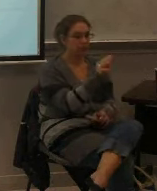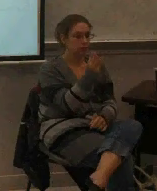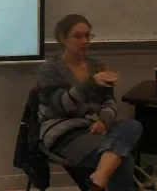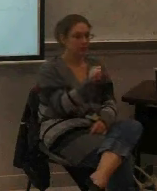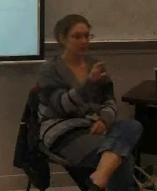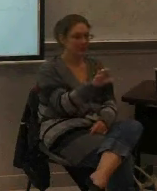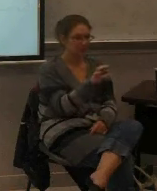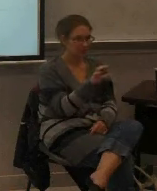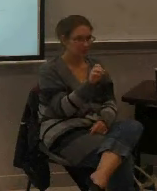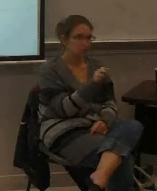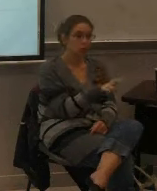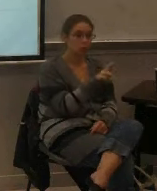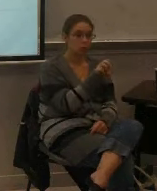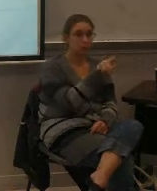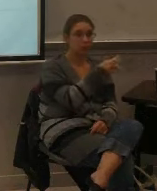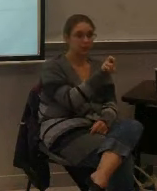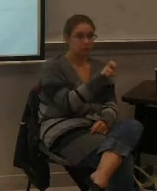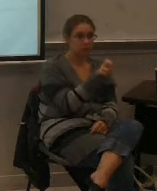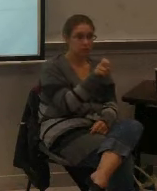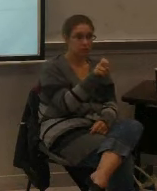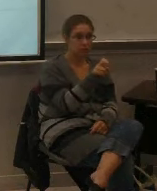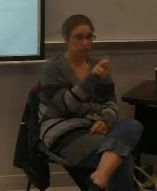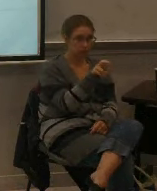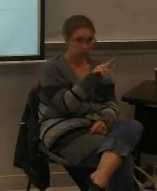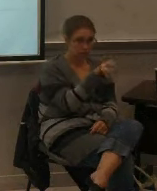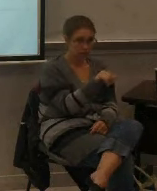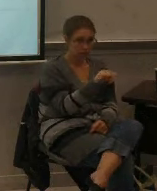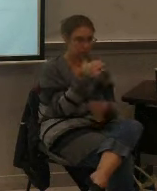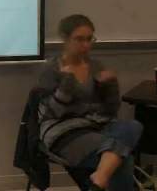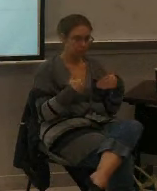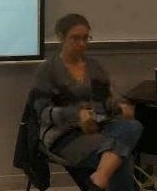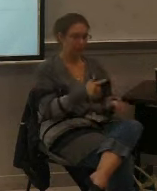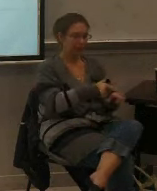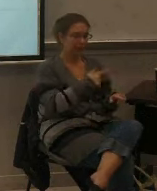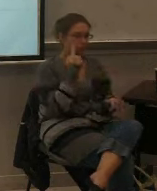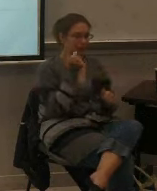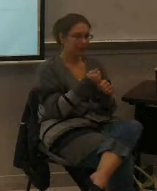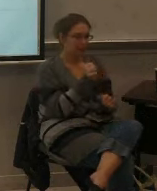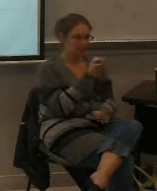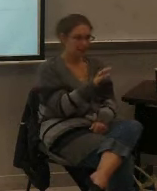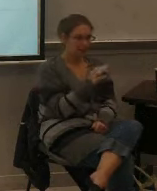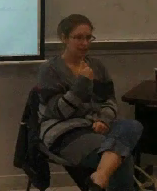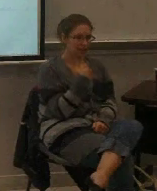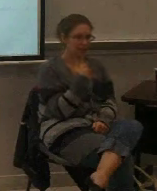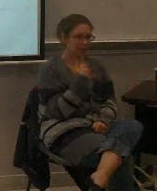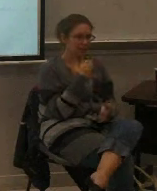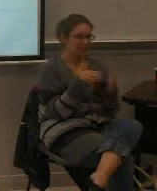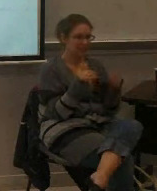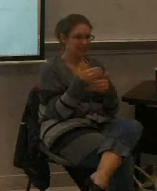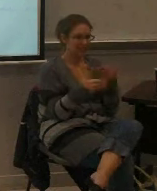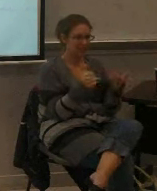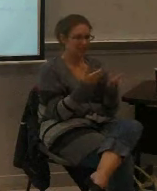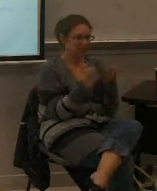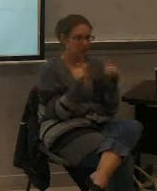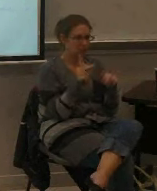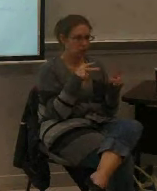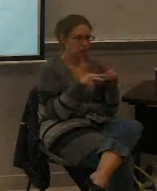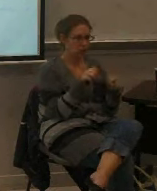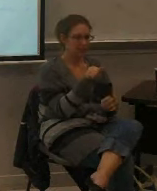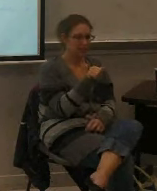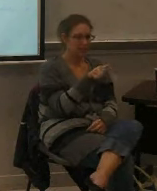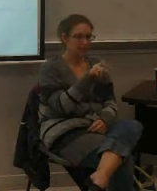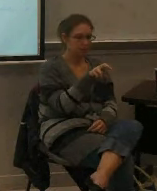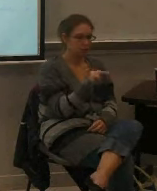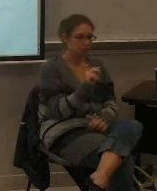or relative velocity in body lengths per second. And we have a series of things we can, you know, salmon